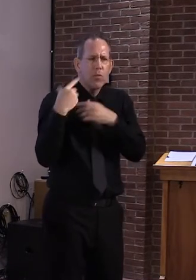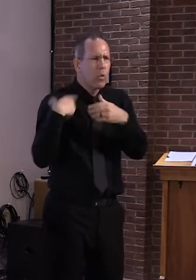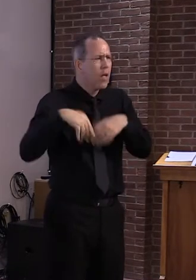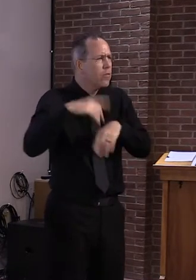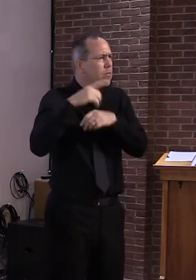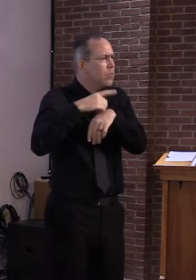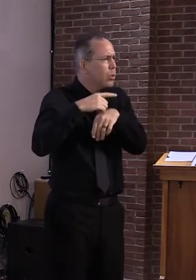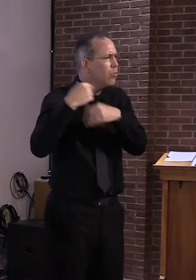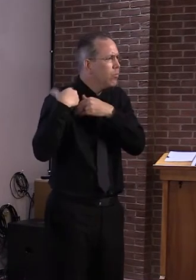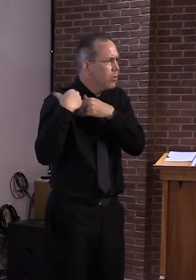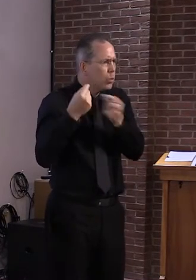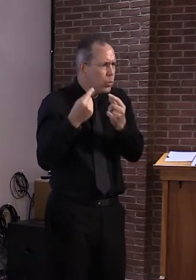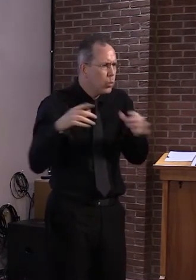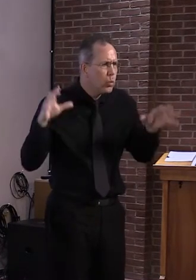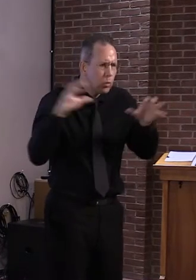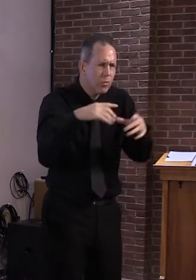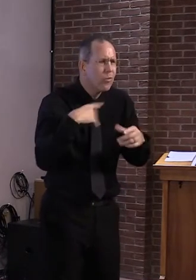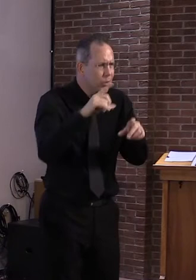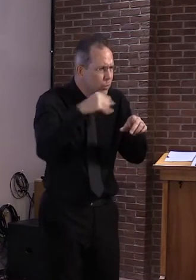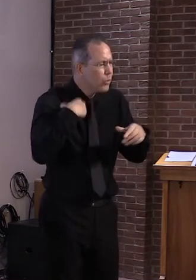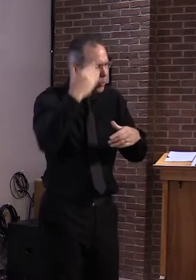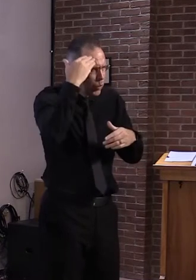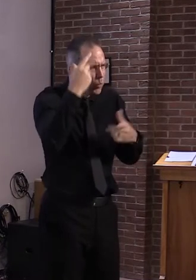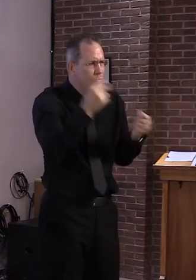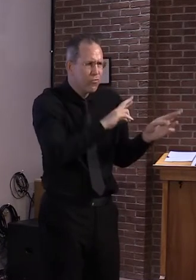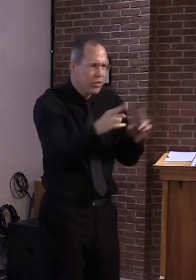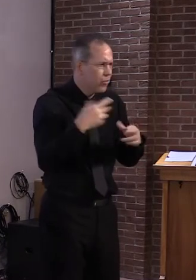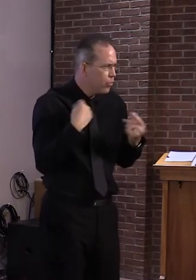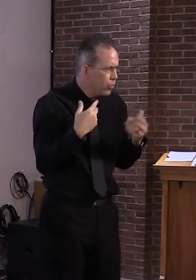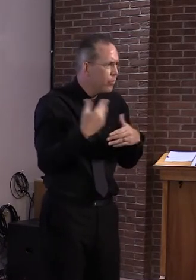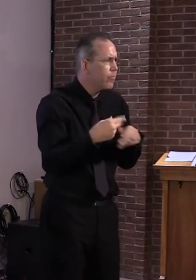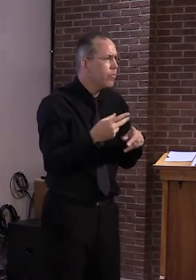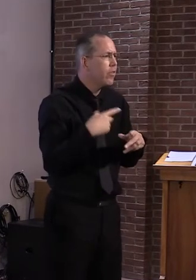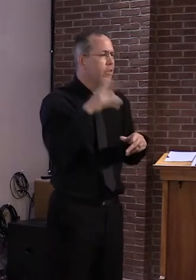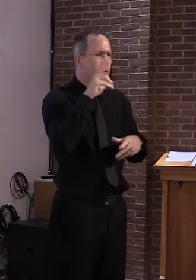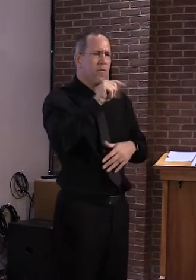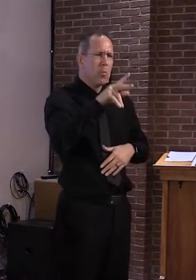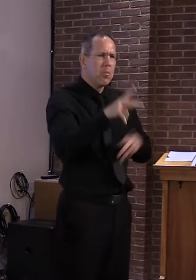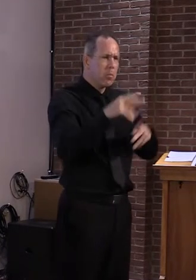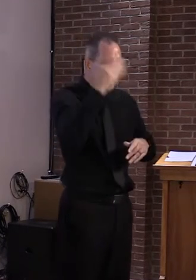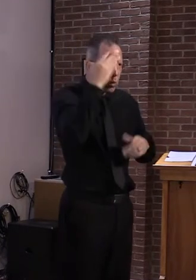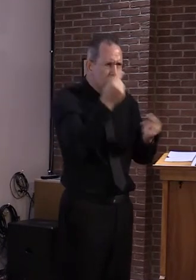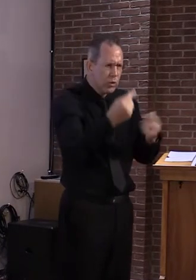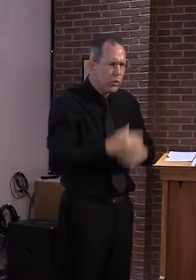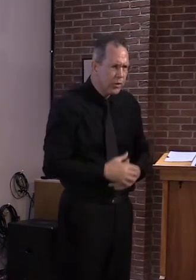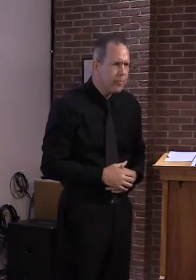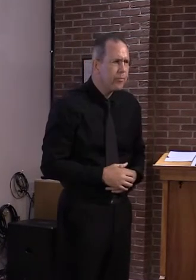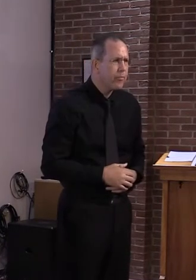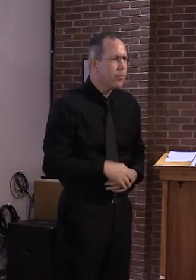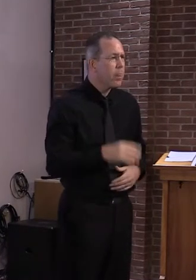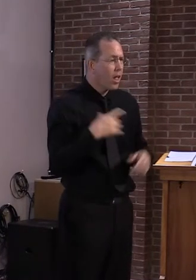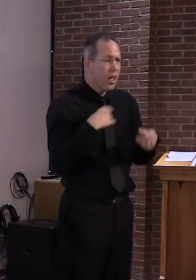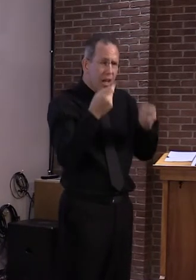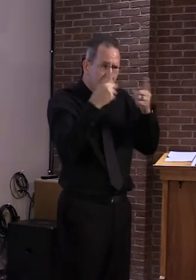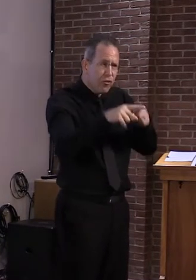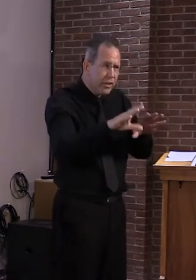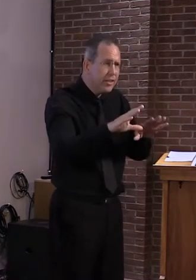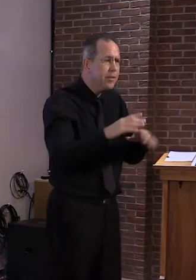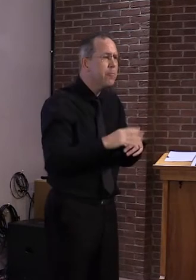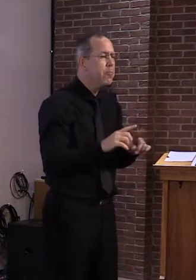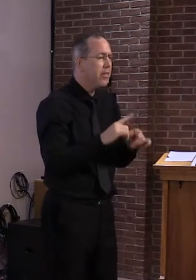of protecting the health of Vermonters, but at the same time, we've got to